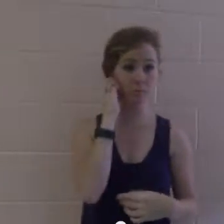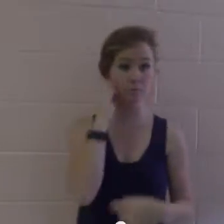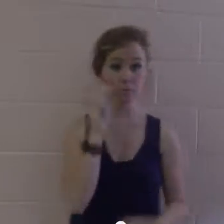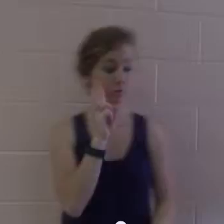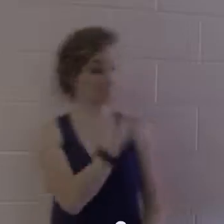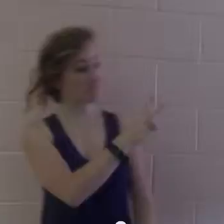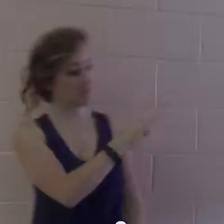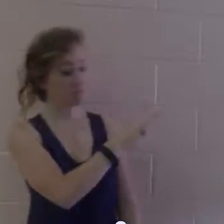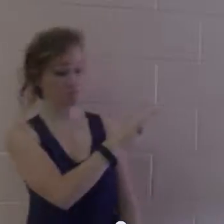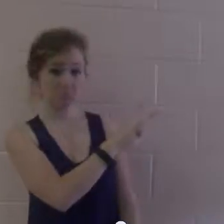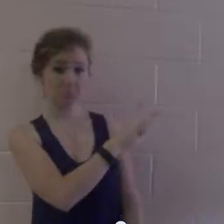And